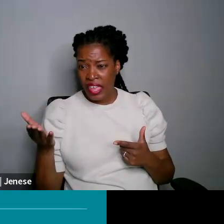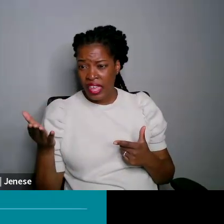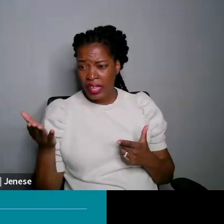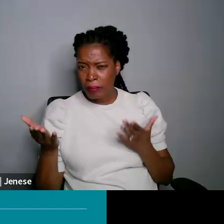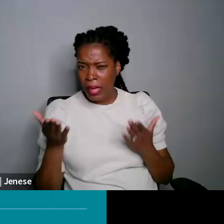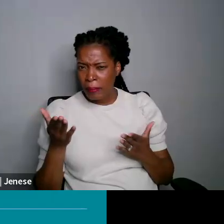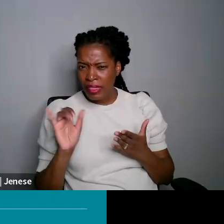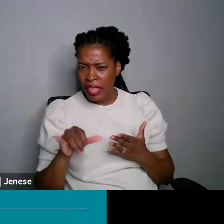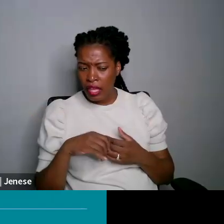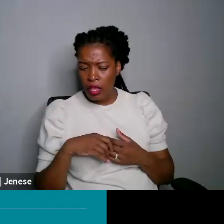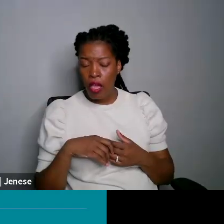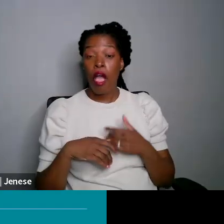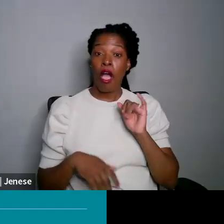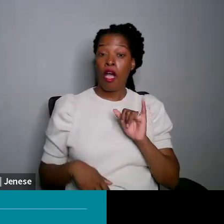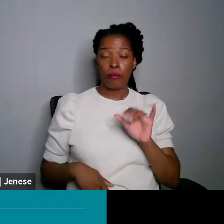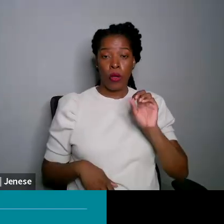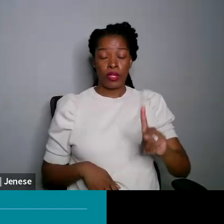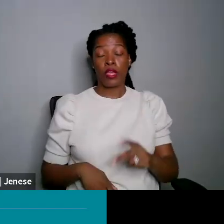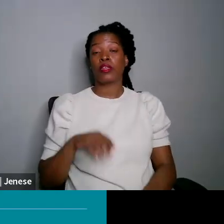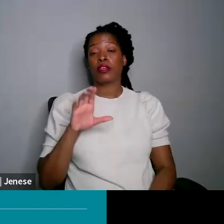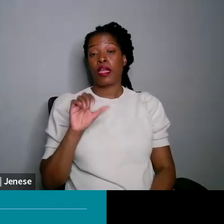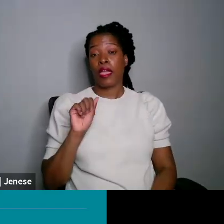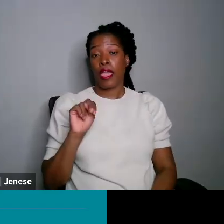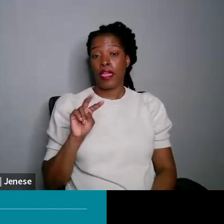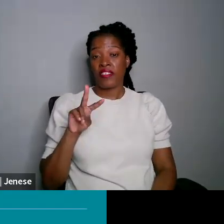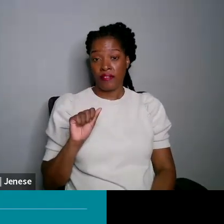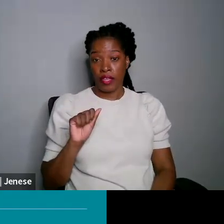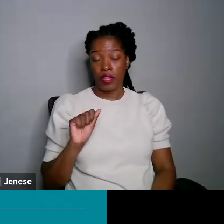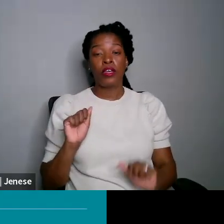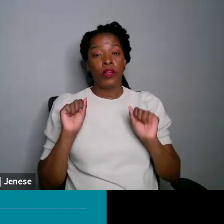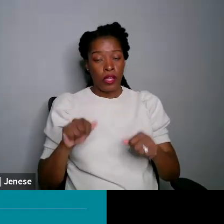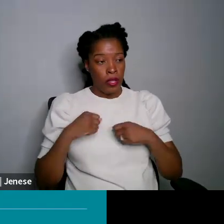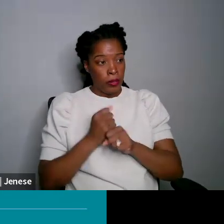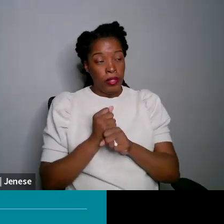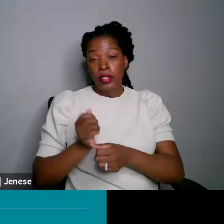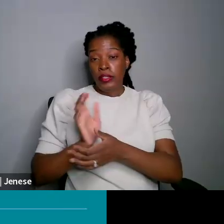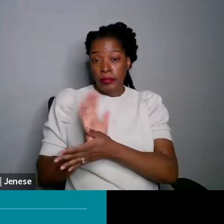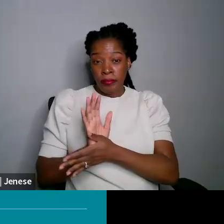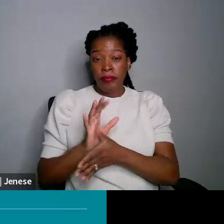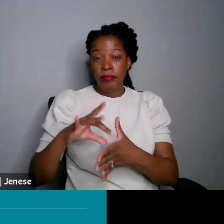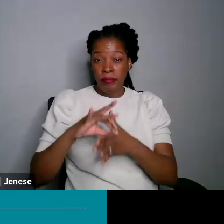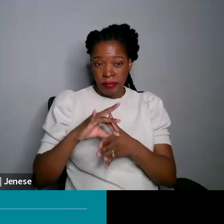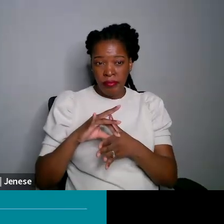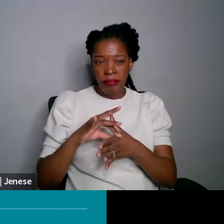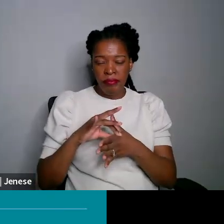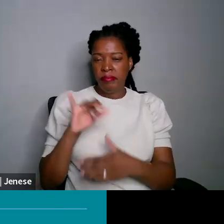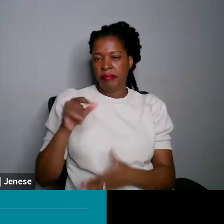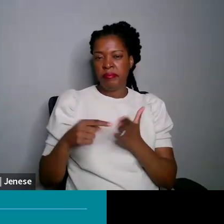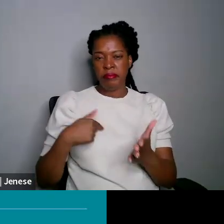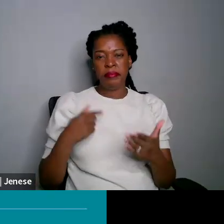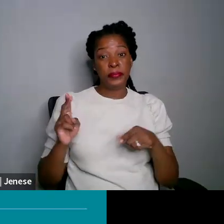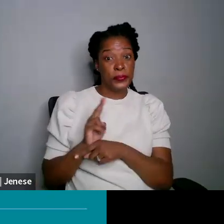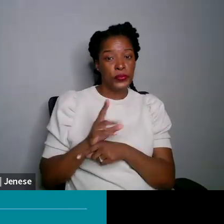okay, maybe yes. So with Canva, you can actually create video content. And that's what I use and